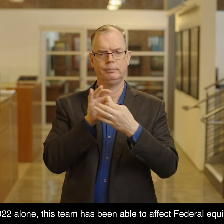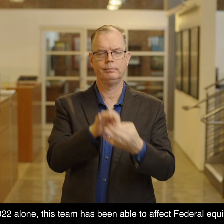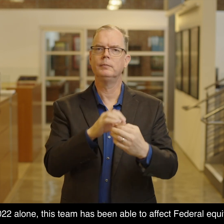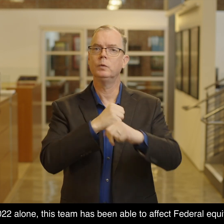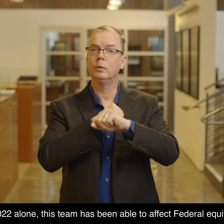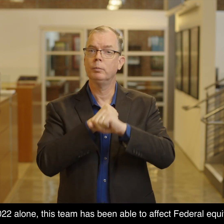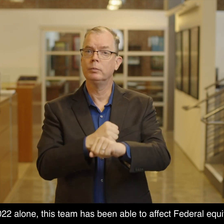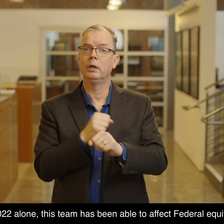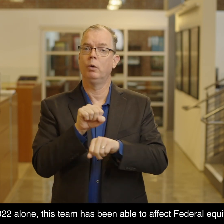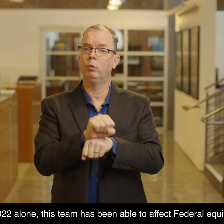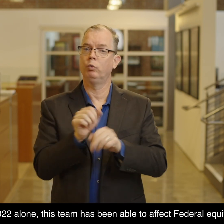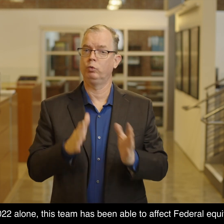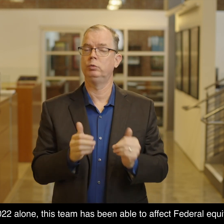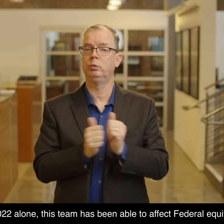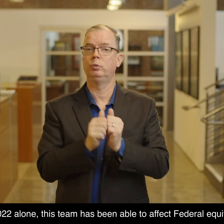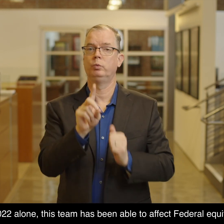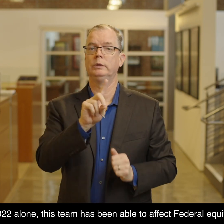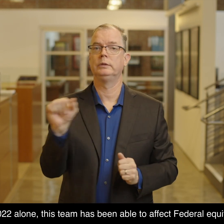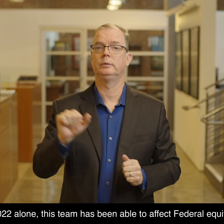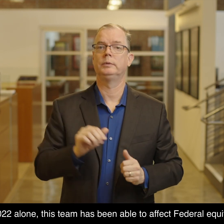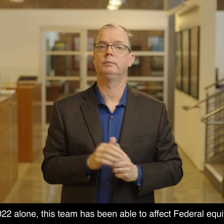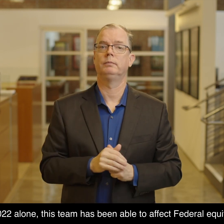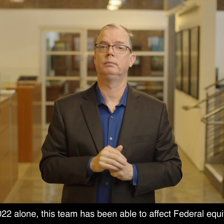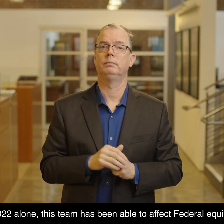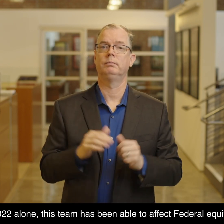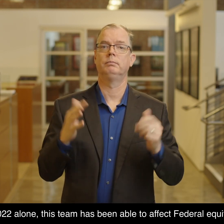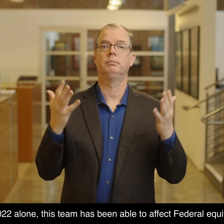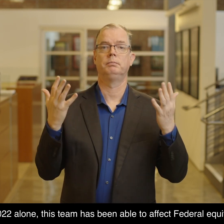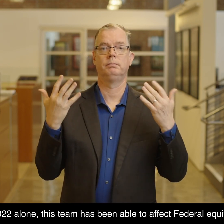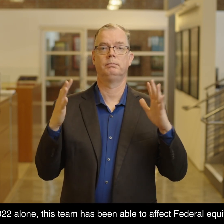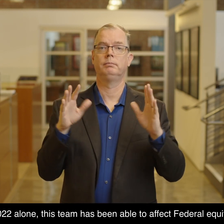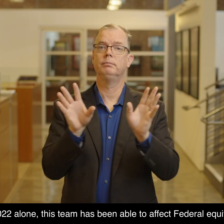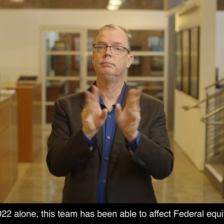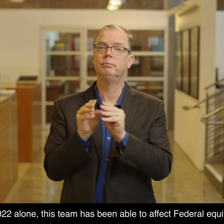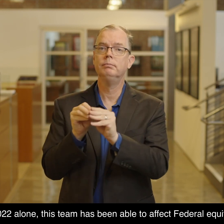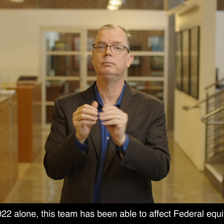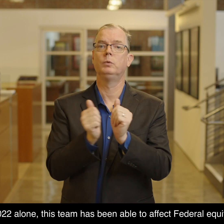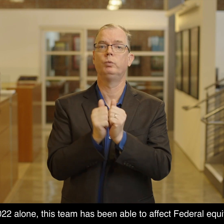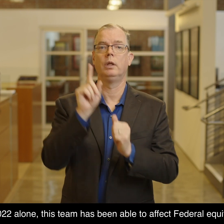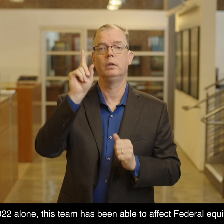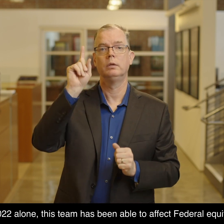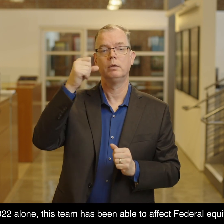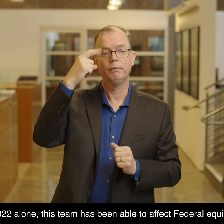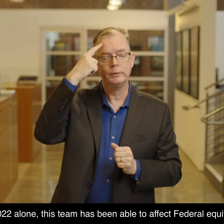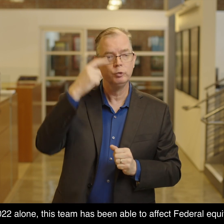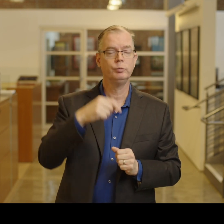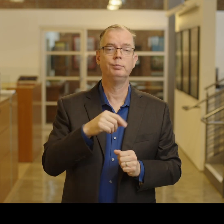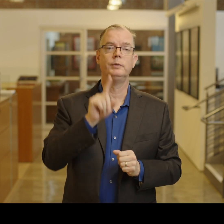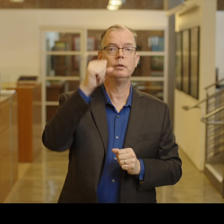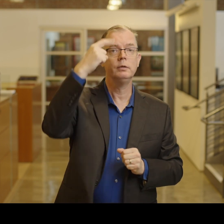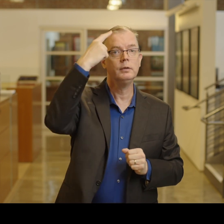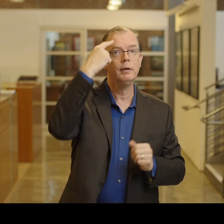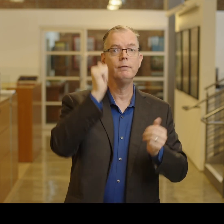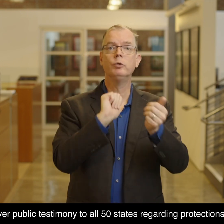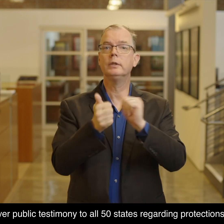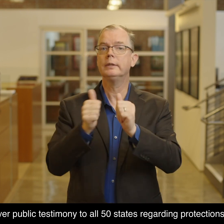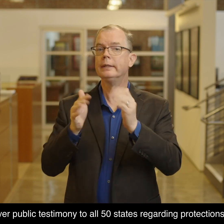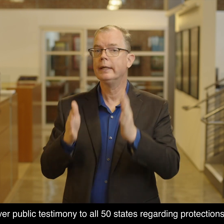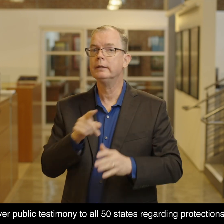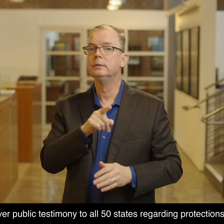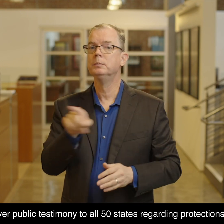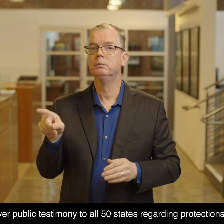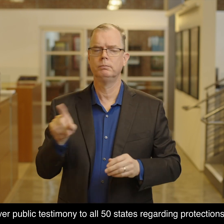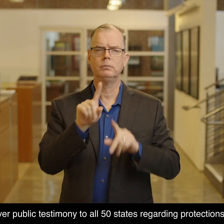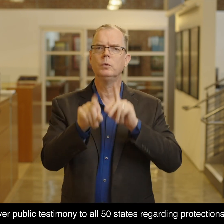Just in 2022 alone, this team has been able to affect federal equity policy,